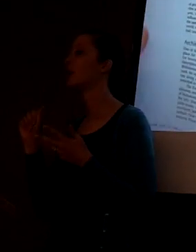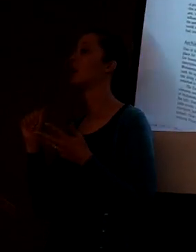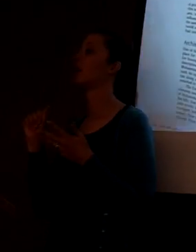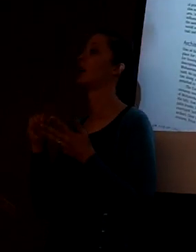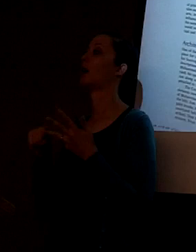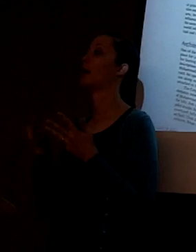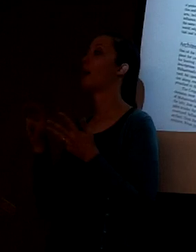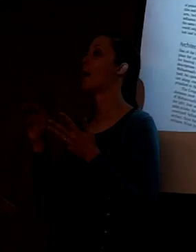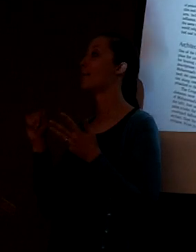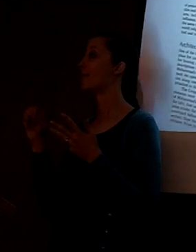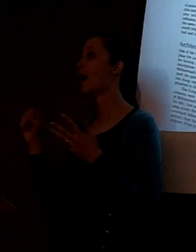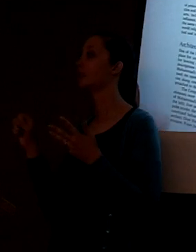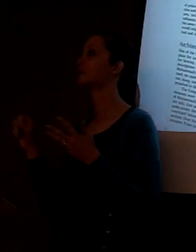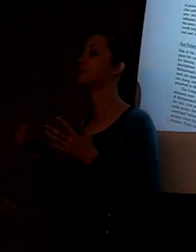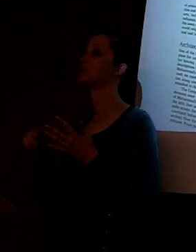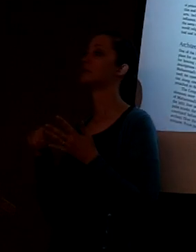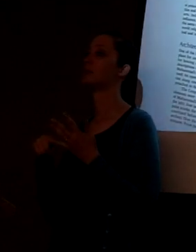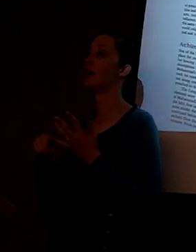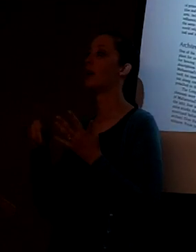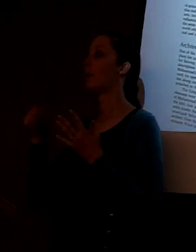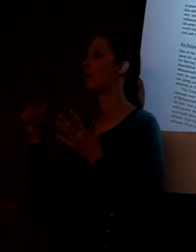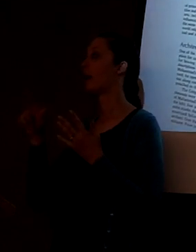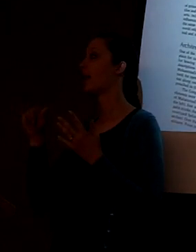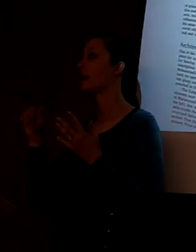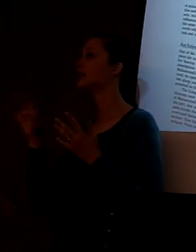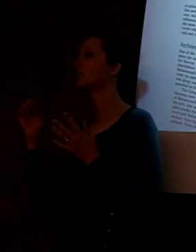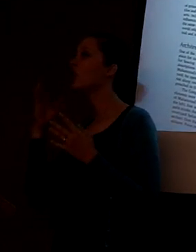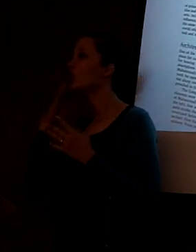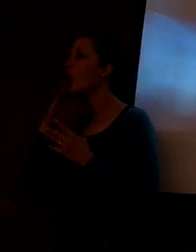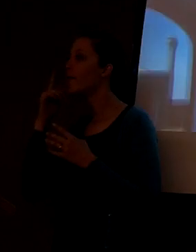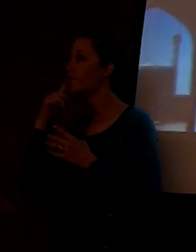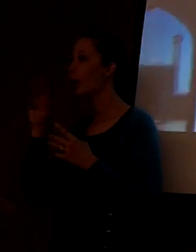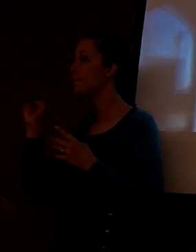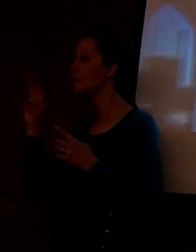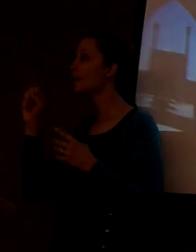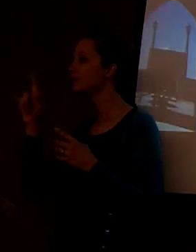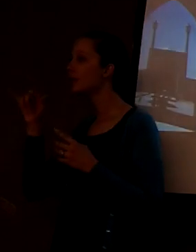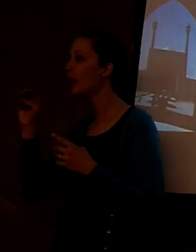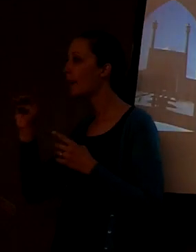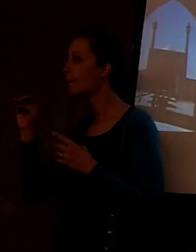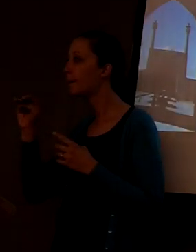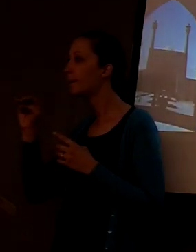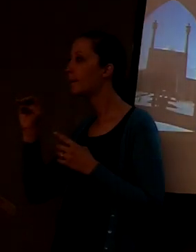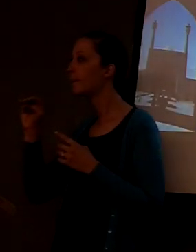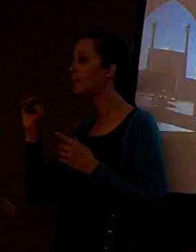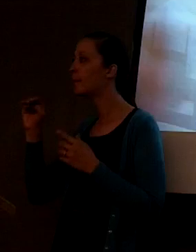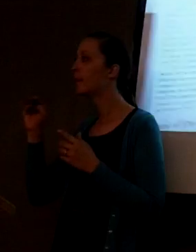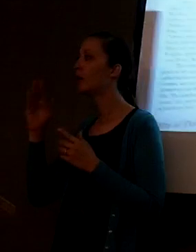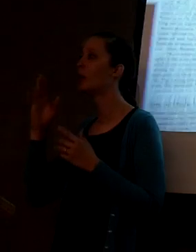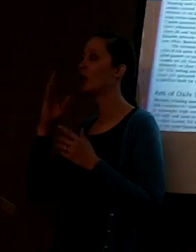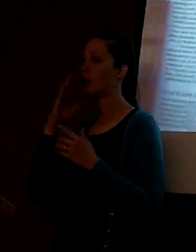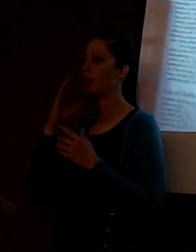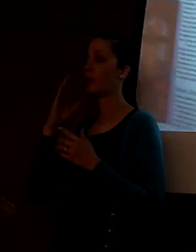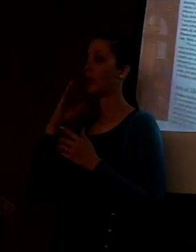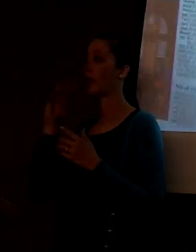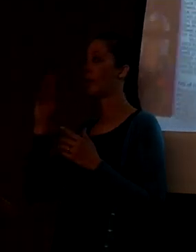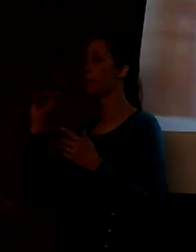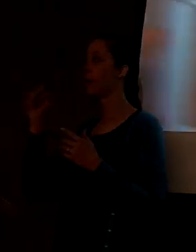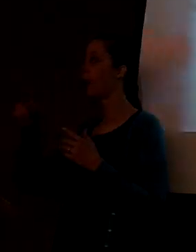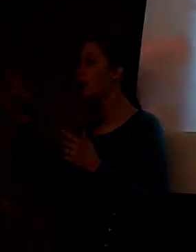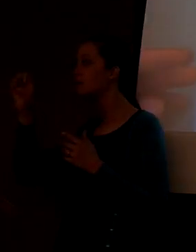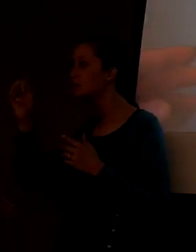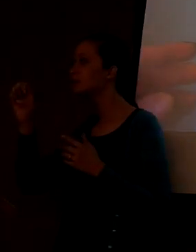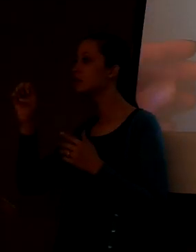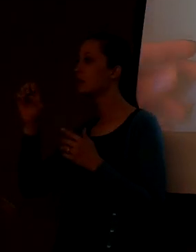with mosque and palaces and how they work. Which room is the prayer room? You should know about their books,